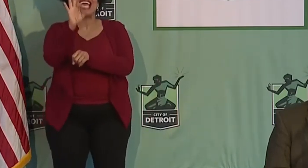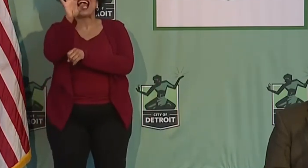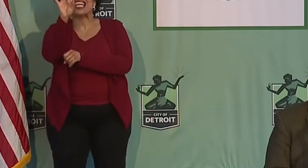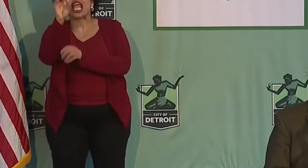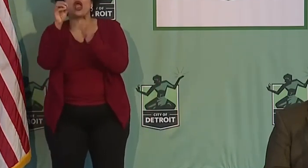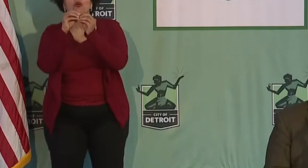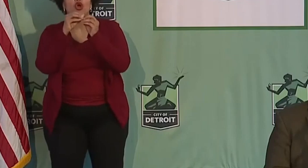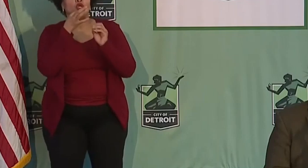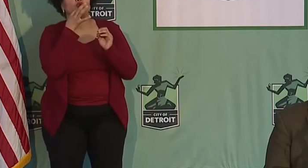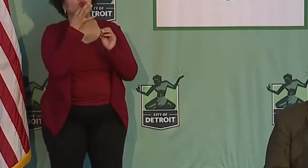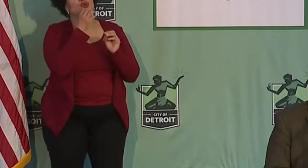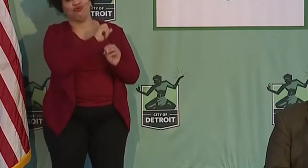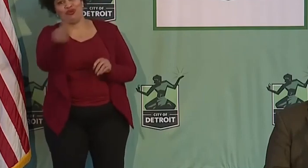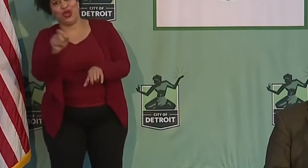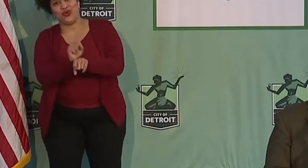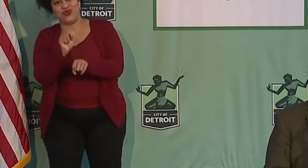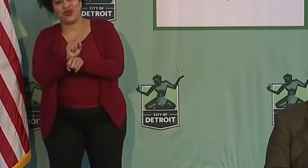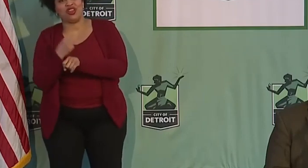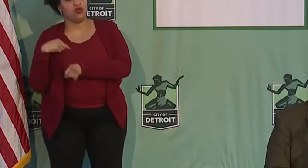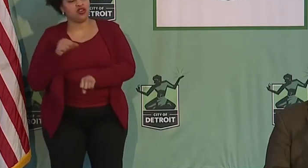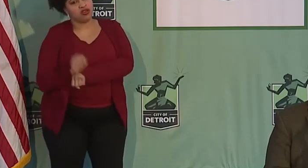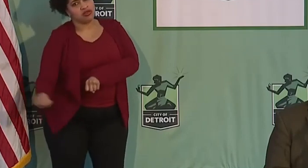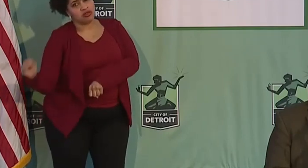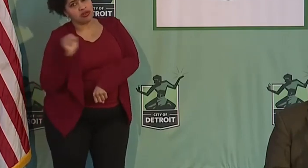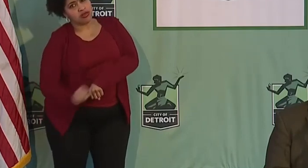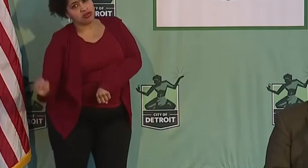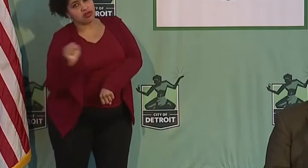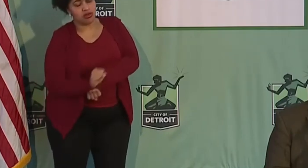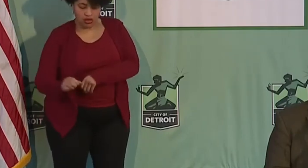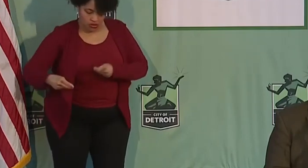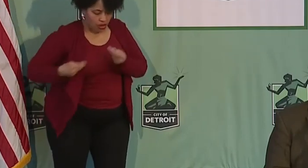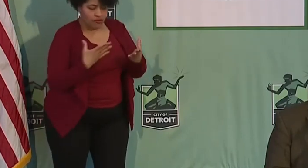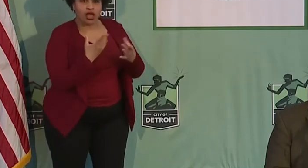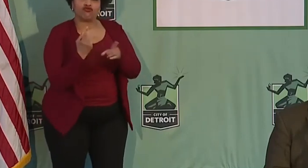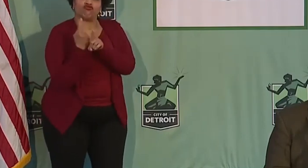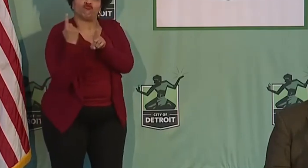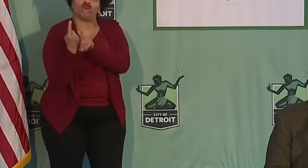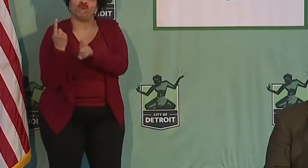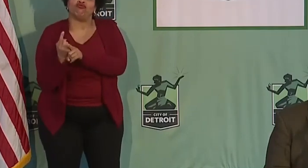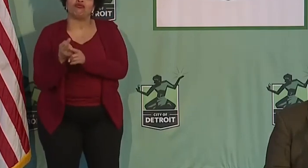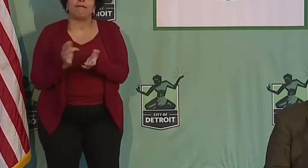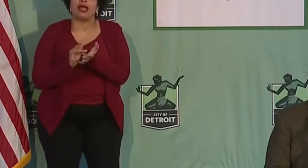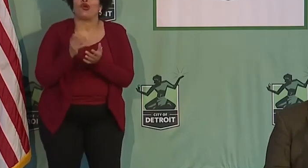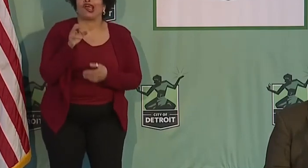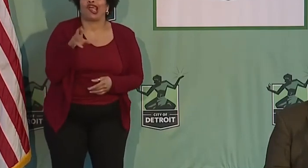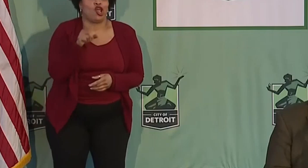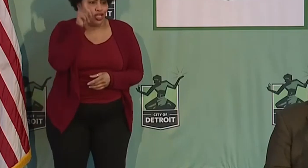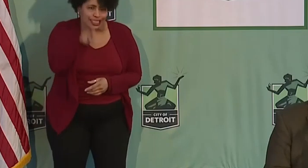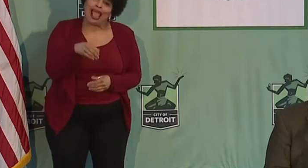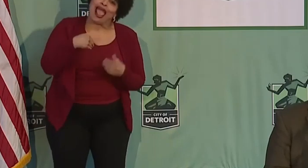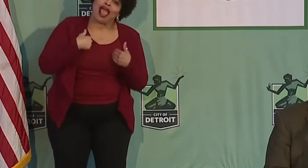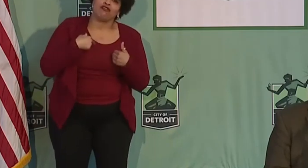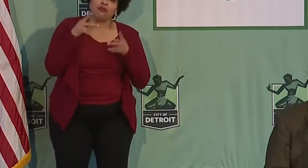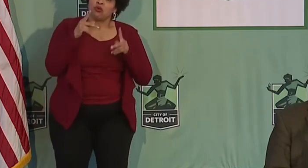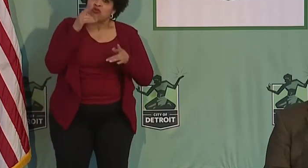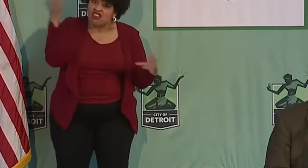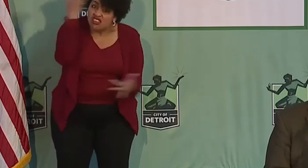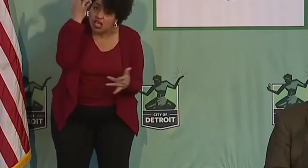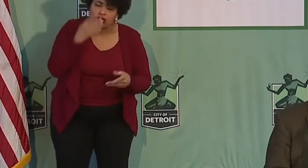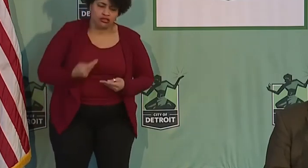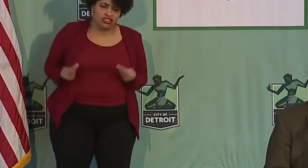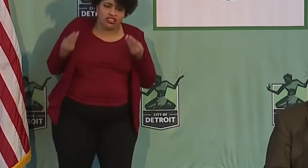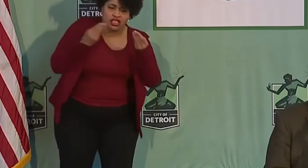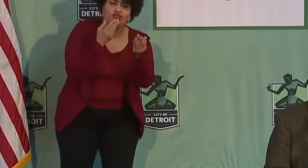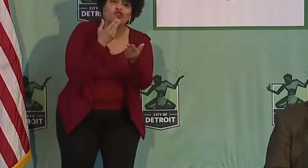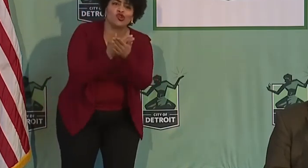in process. We've got the kind of rigorous medical care that we should have so that those who are sick are getting good treatment